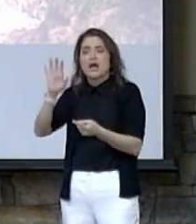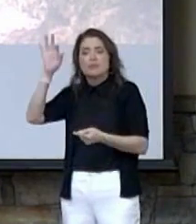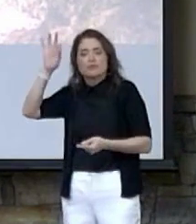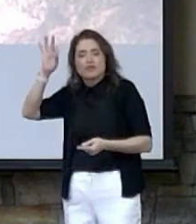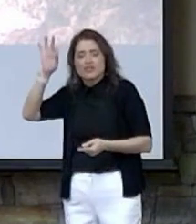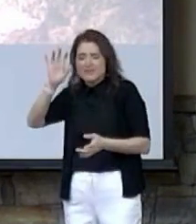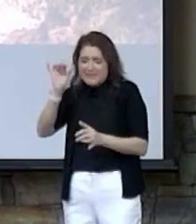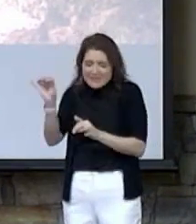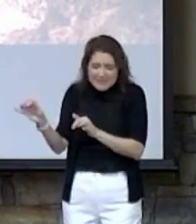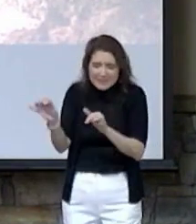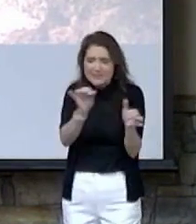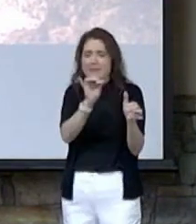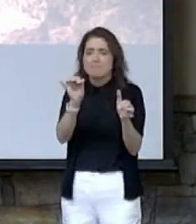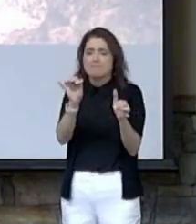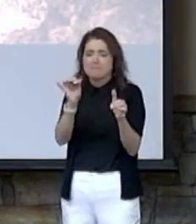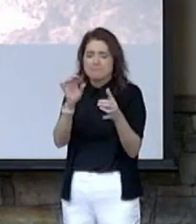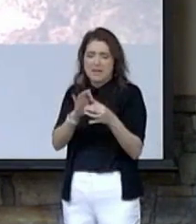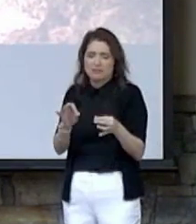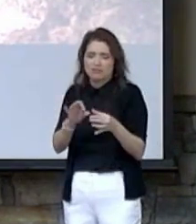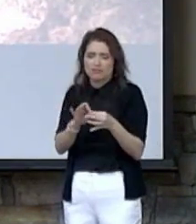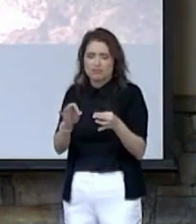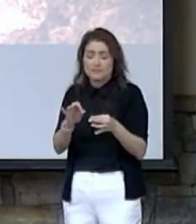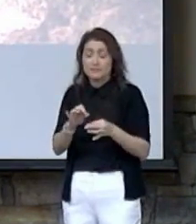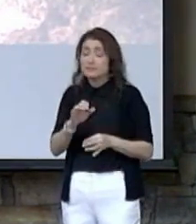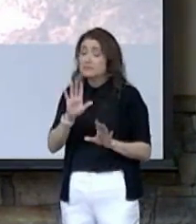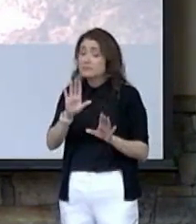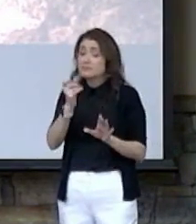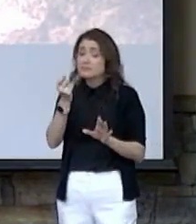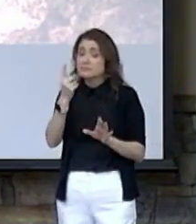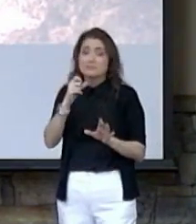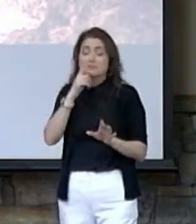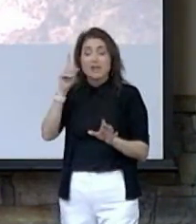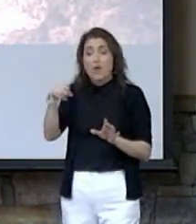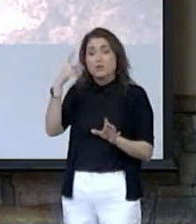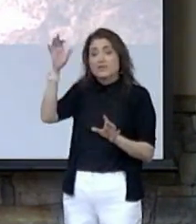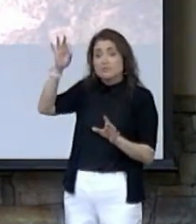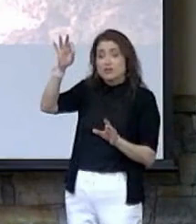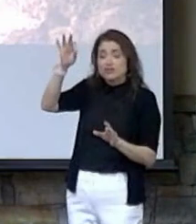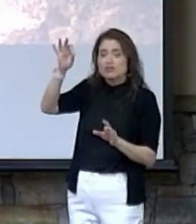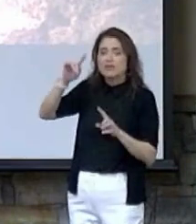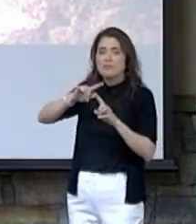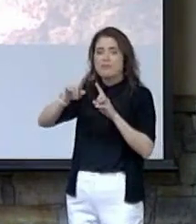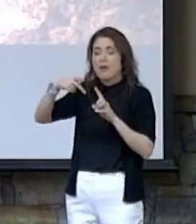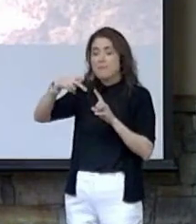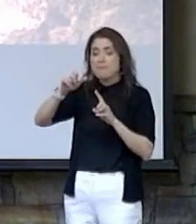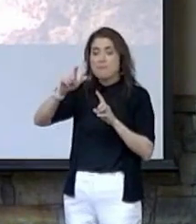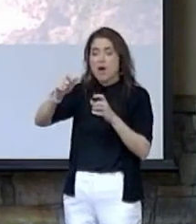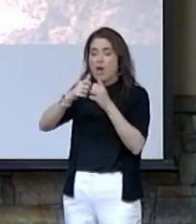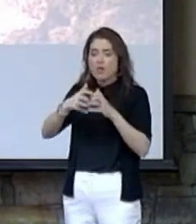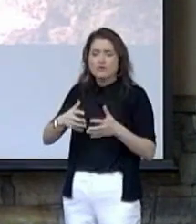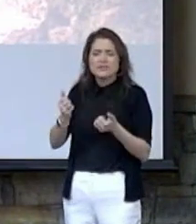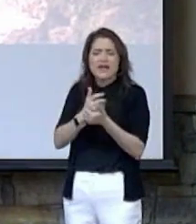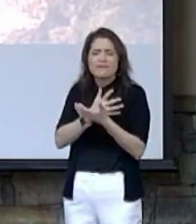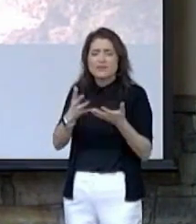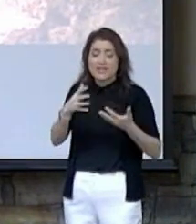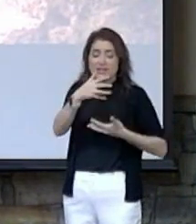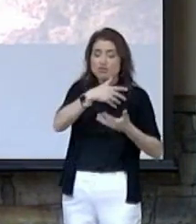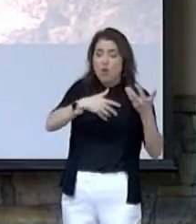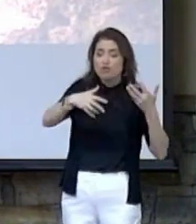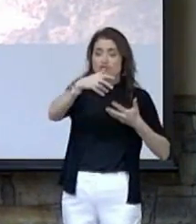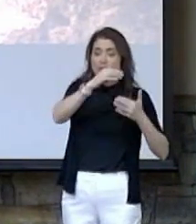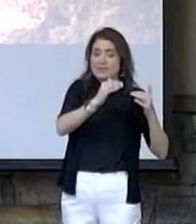very message. Not just preaching it, Paul loses everything. He loses his social